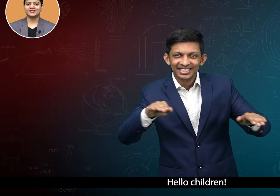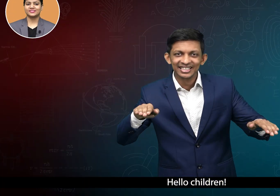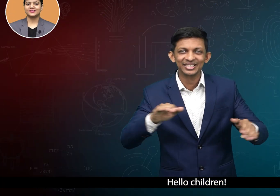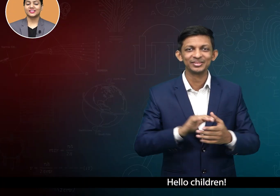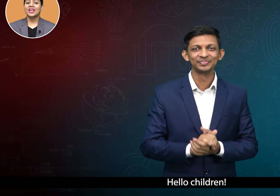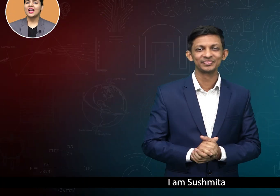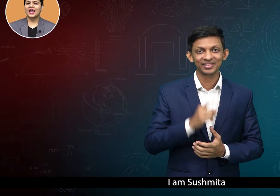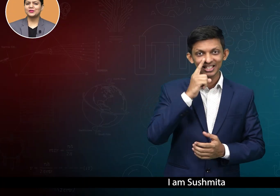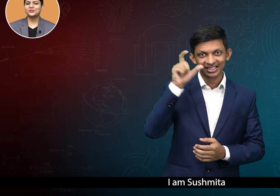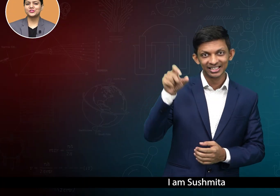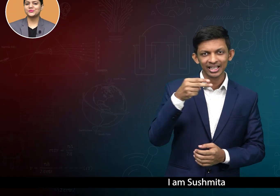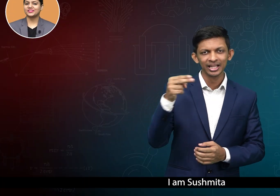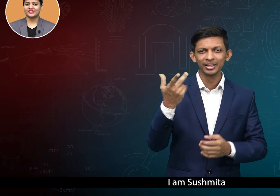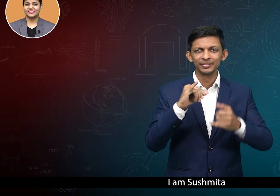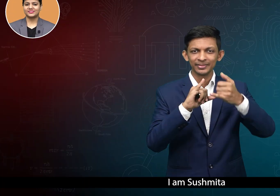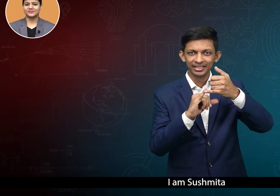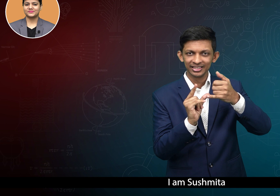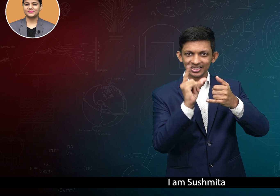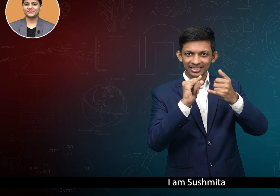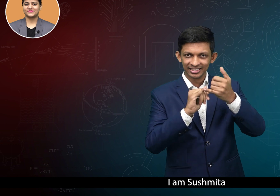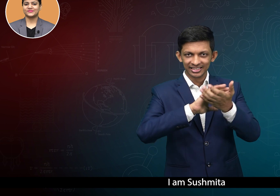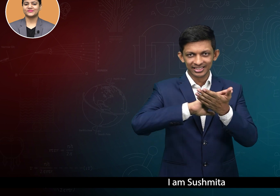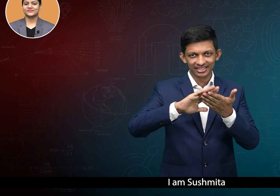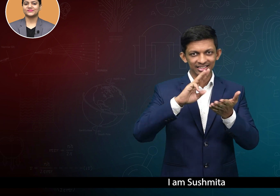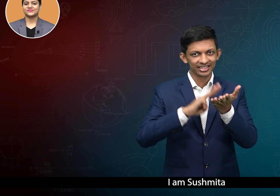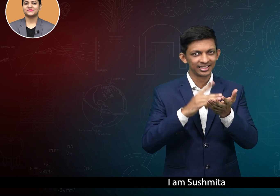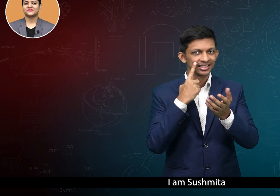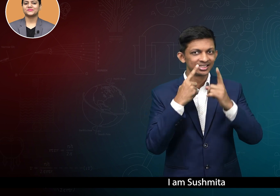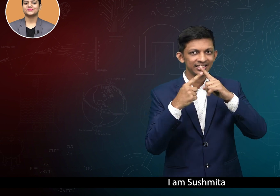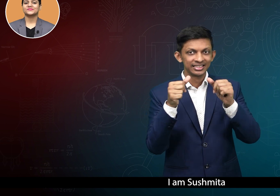children. I am Shushmita